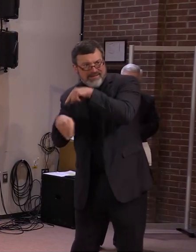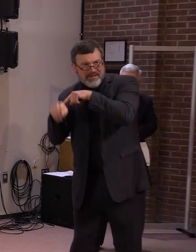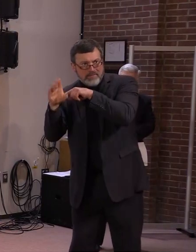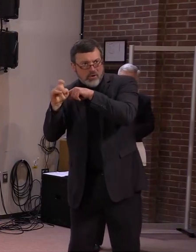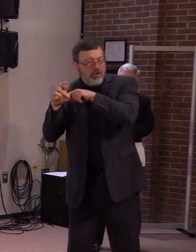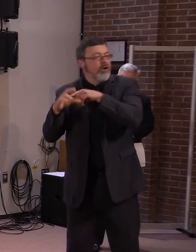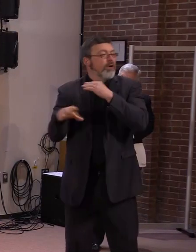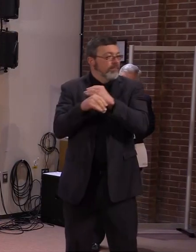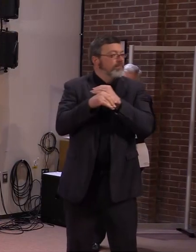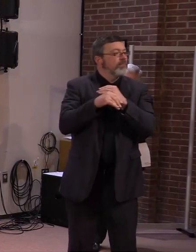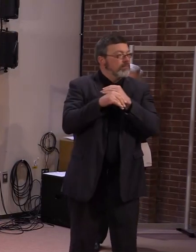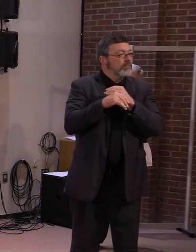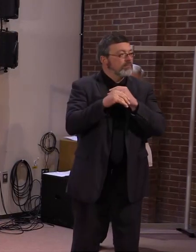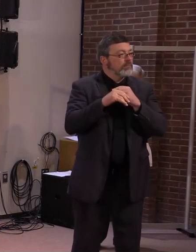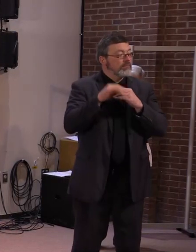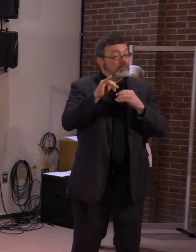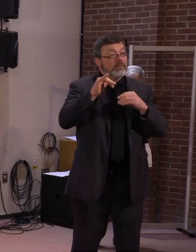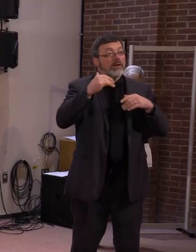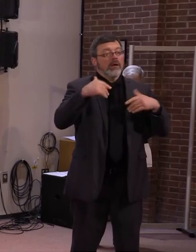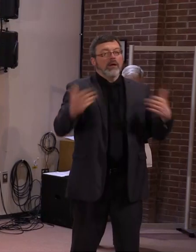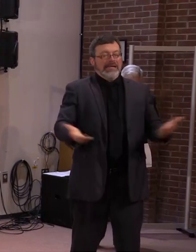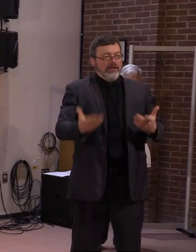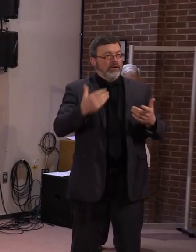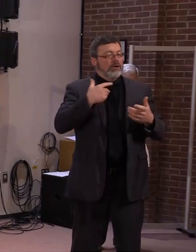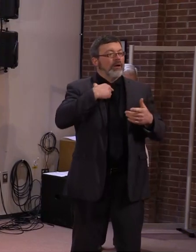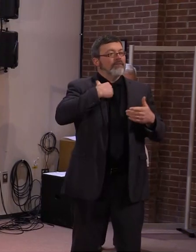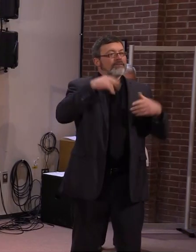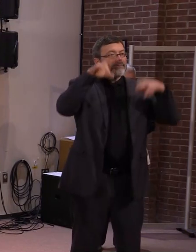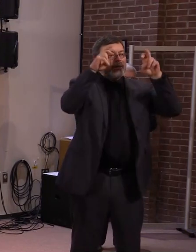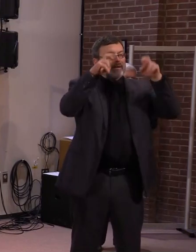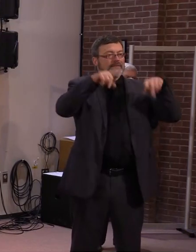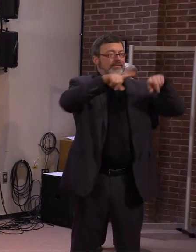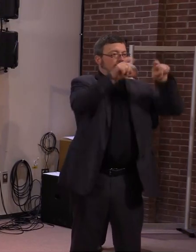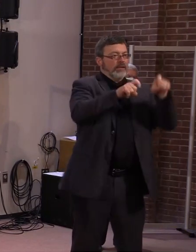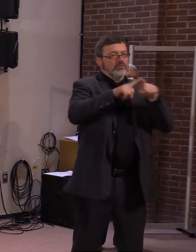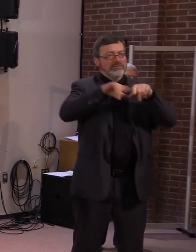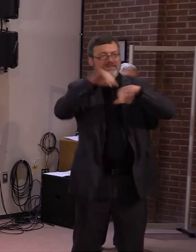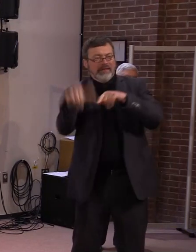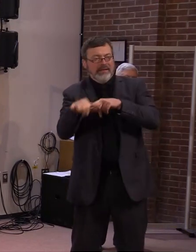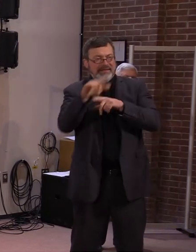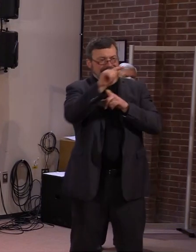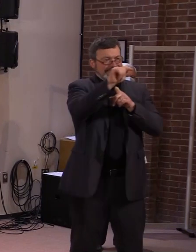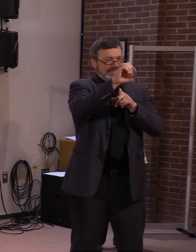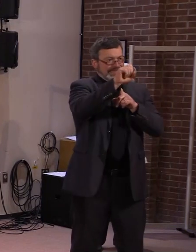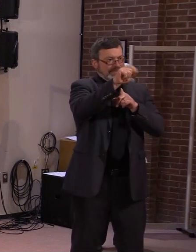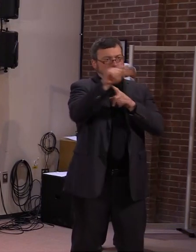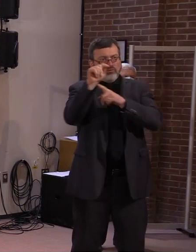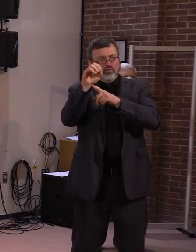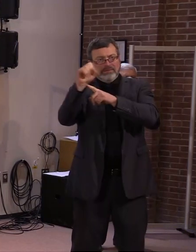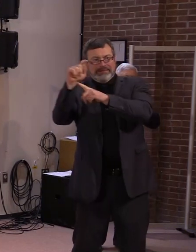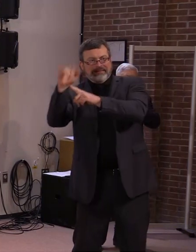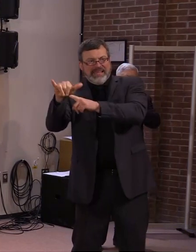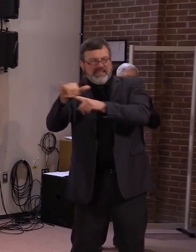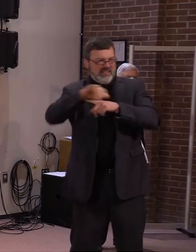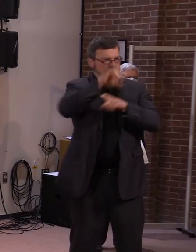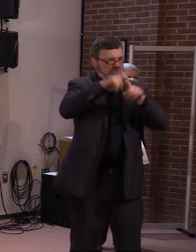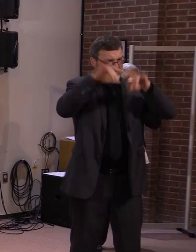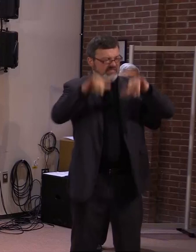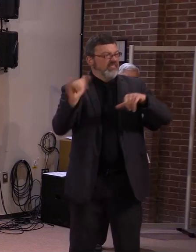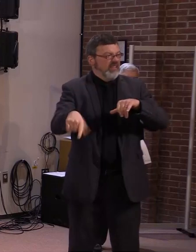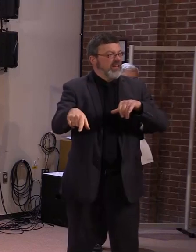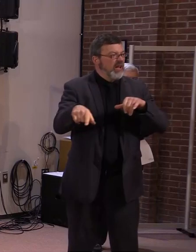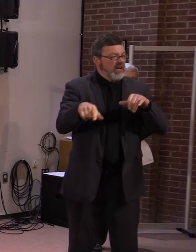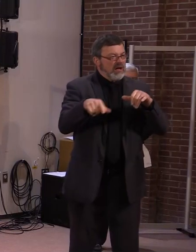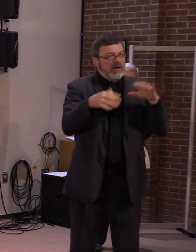of other states have piloted as a model for the nation to follow. He also discussed the importance of